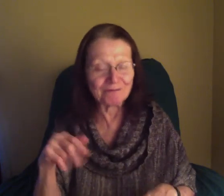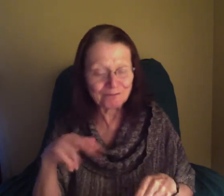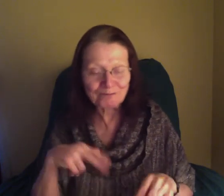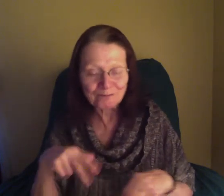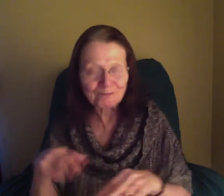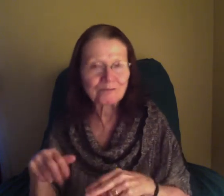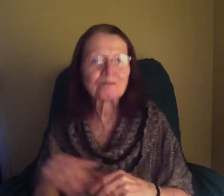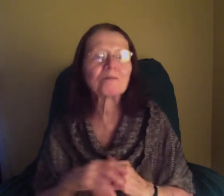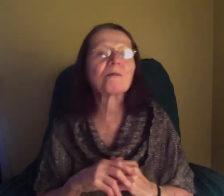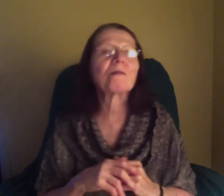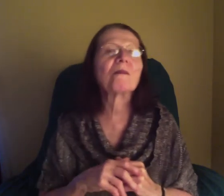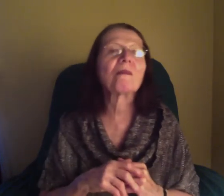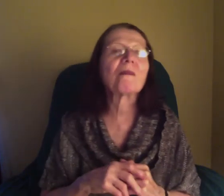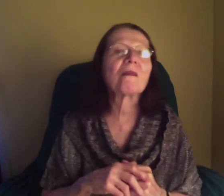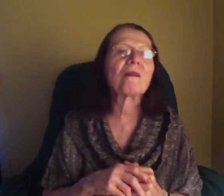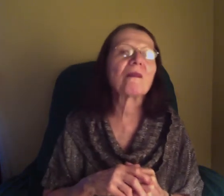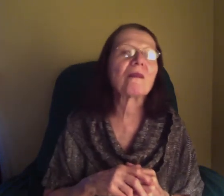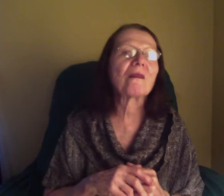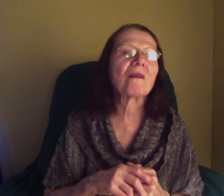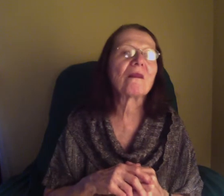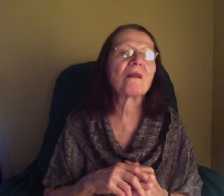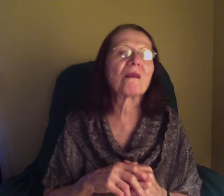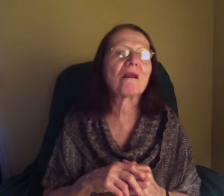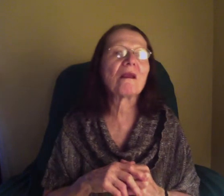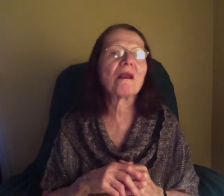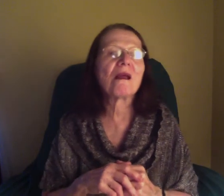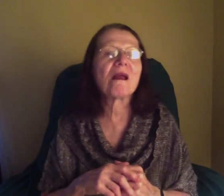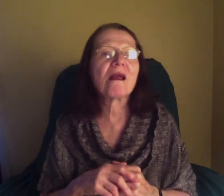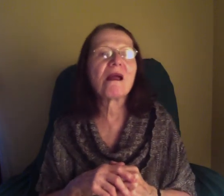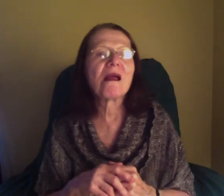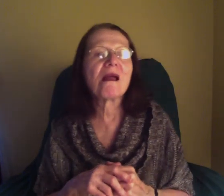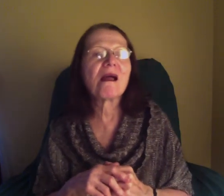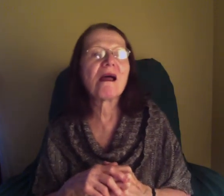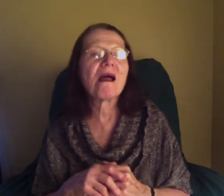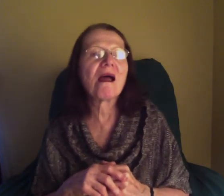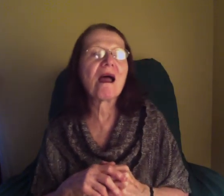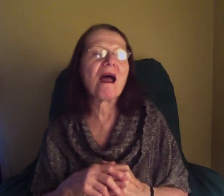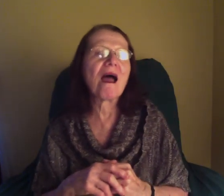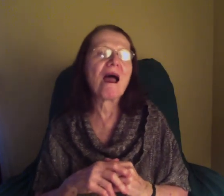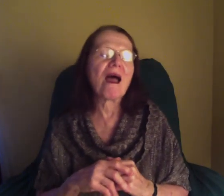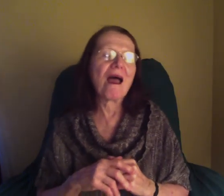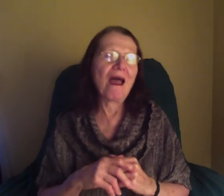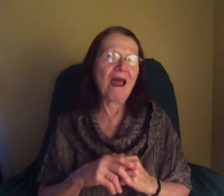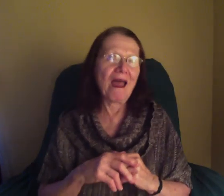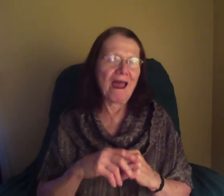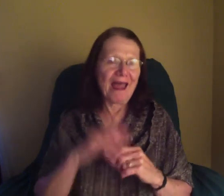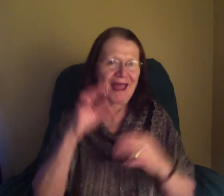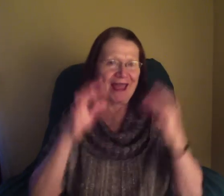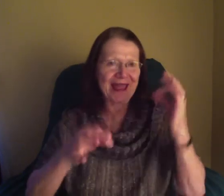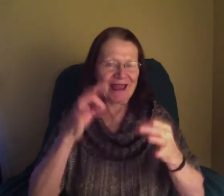and